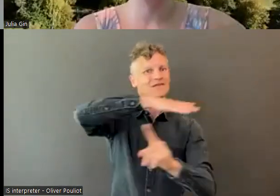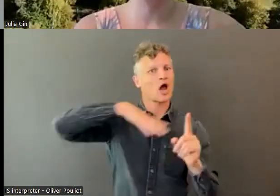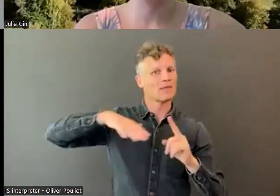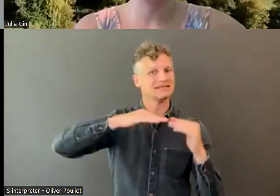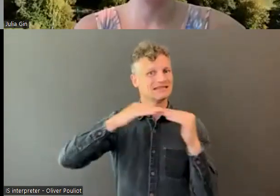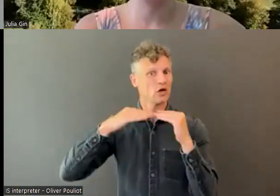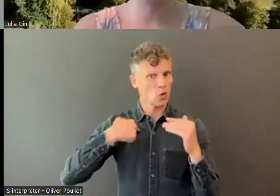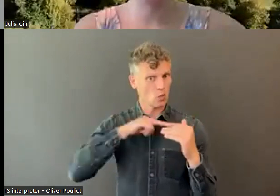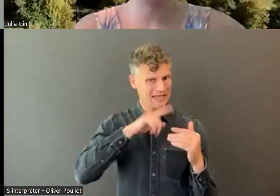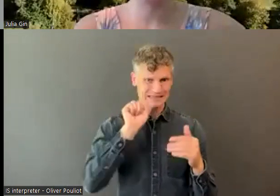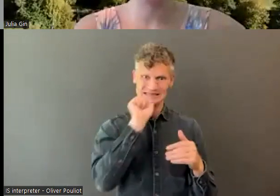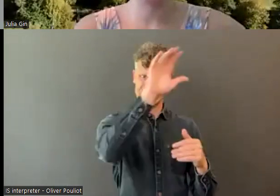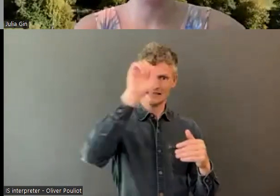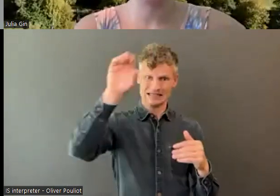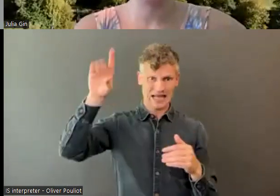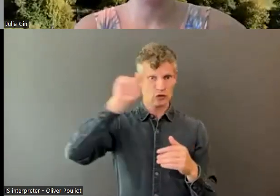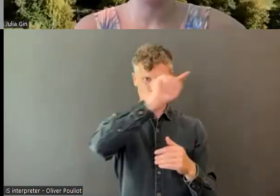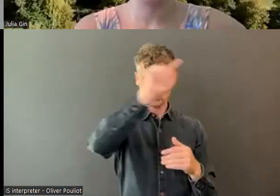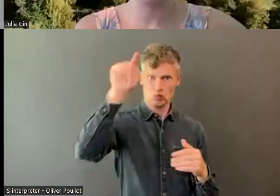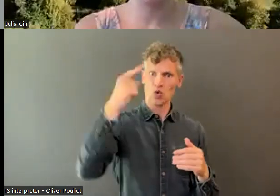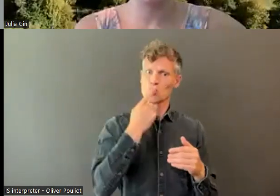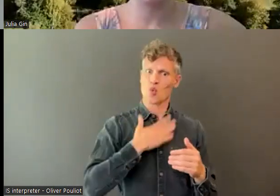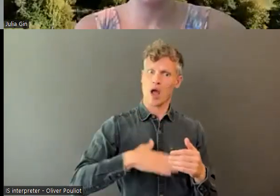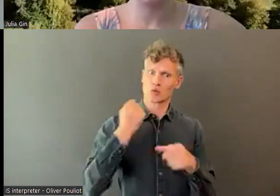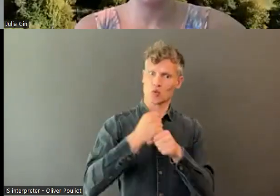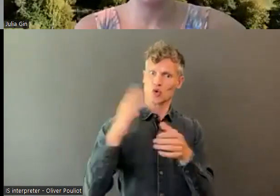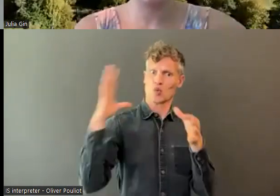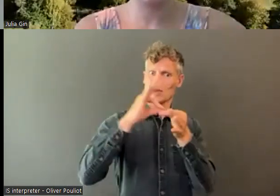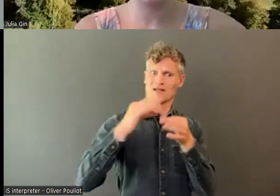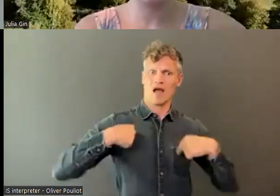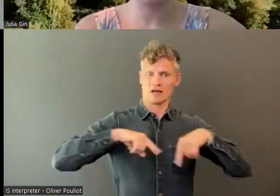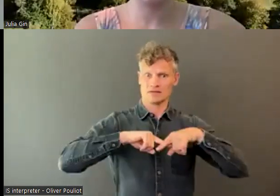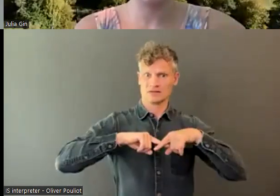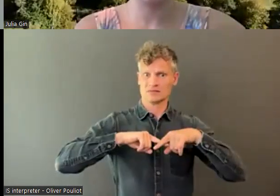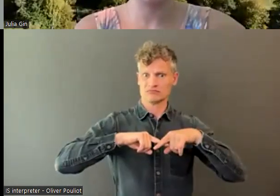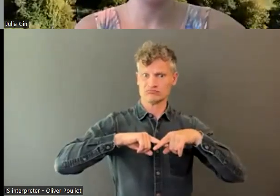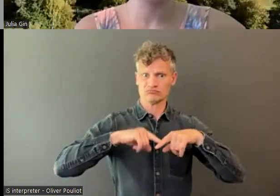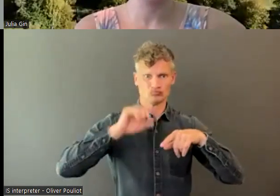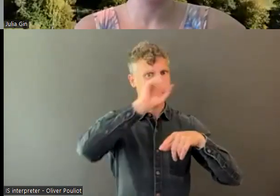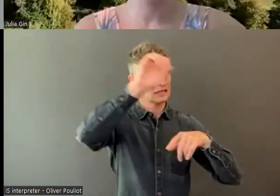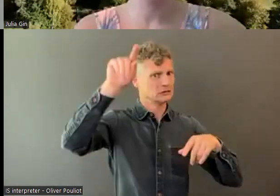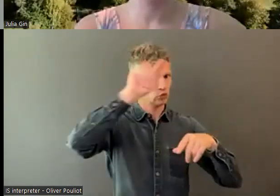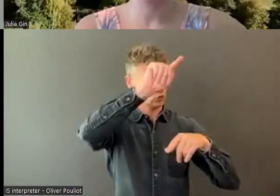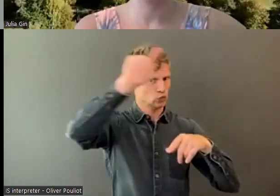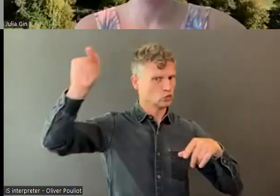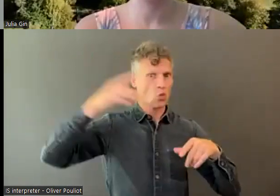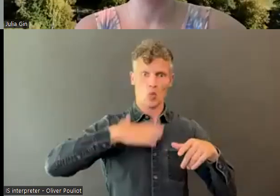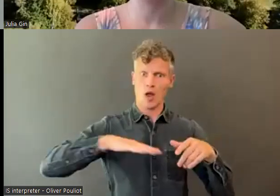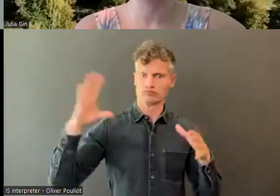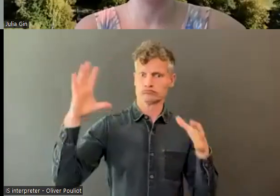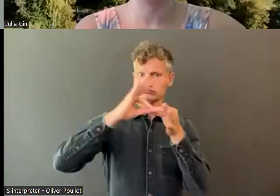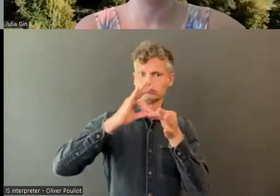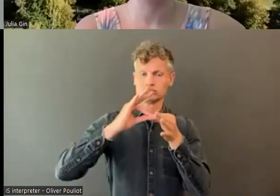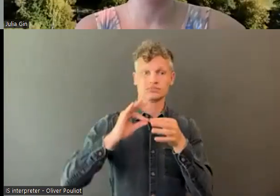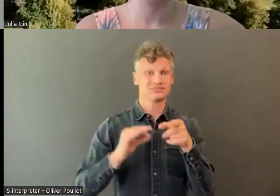are our expectations. Excellent. Around accessibility. Because as far as I've come across, you have the first global